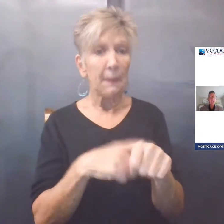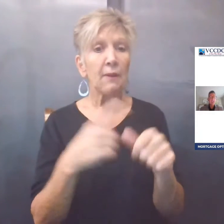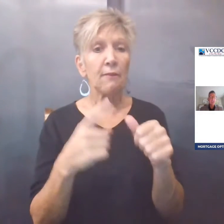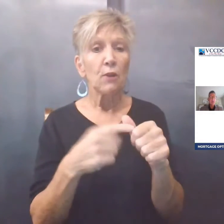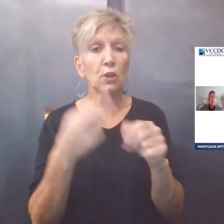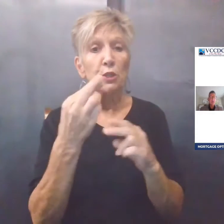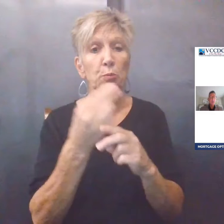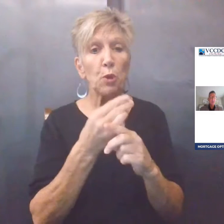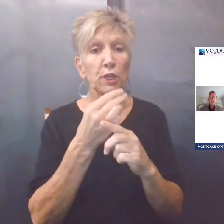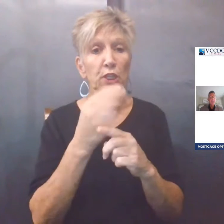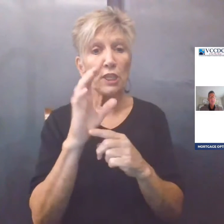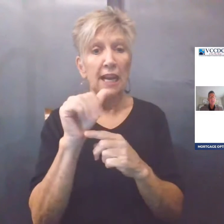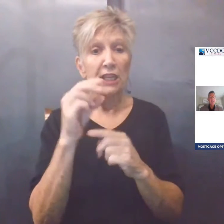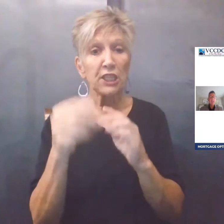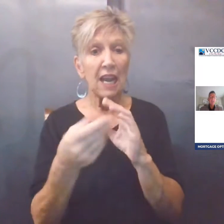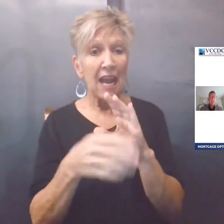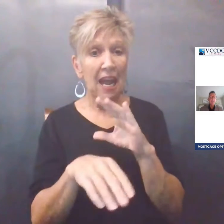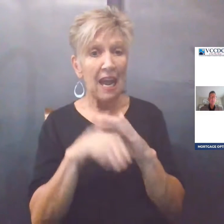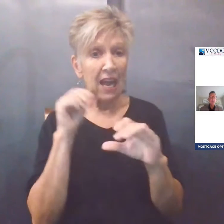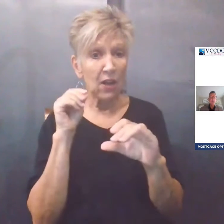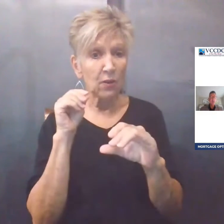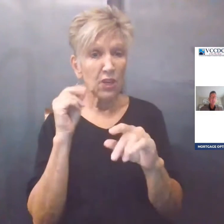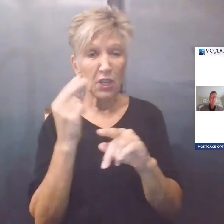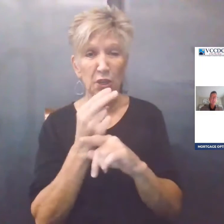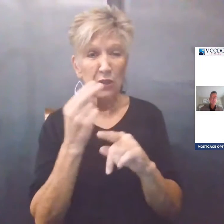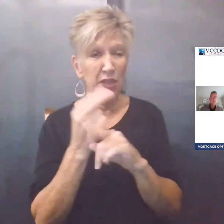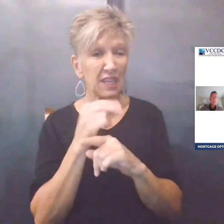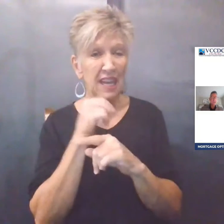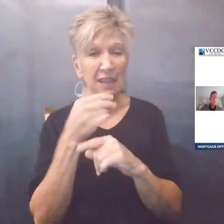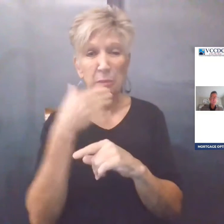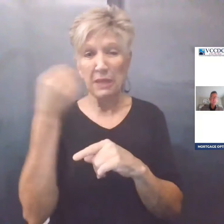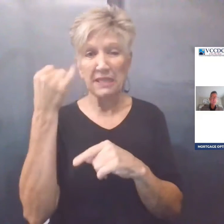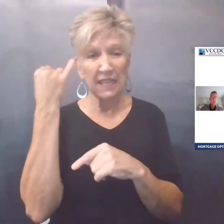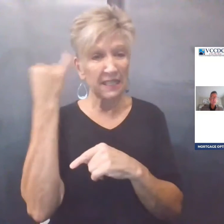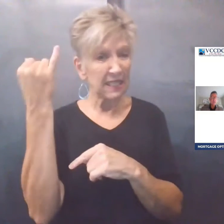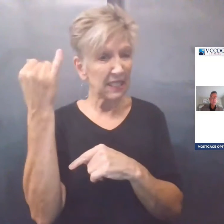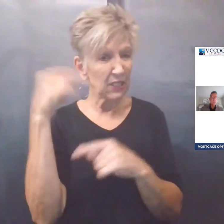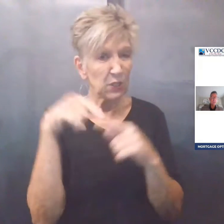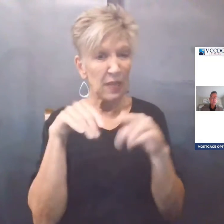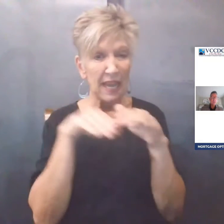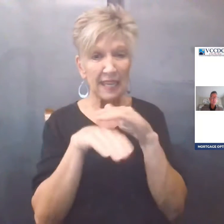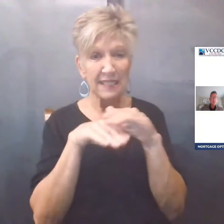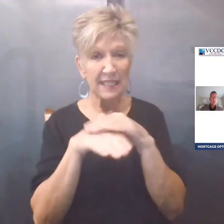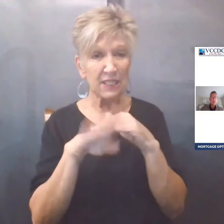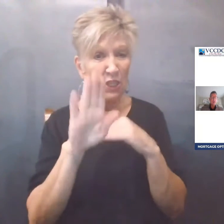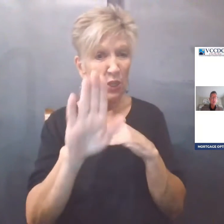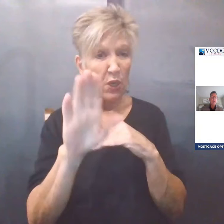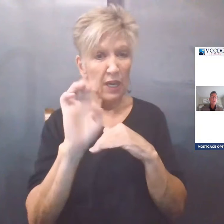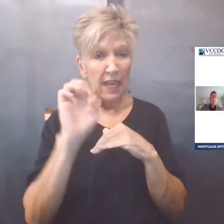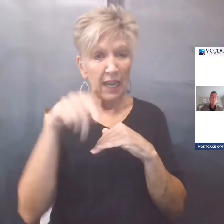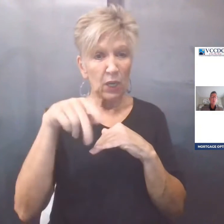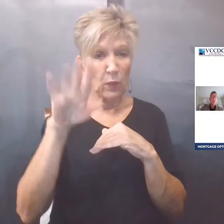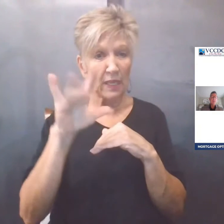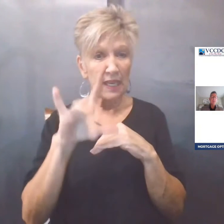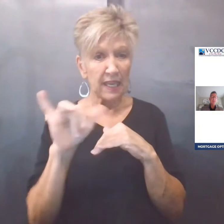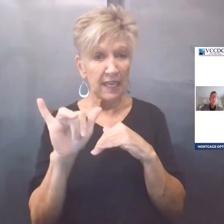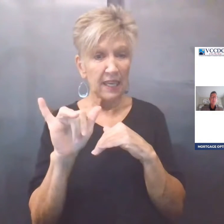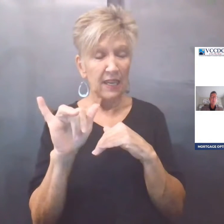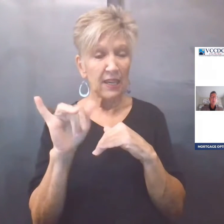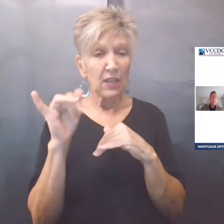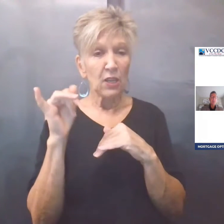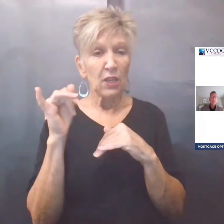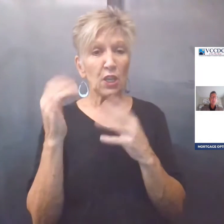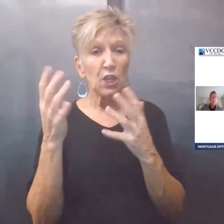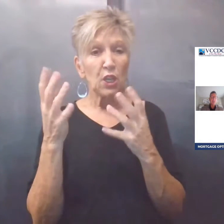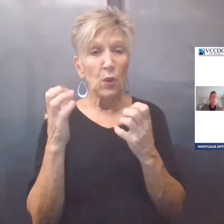mortgage cash out typically then isn't really the best solution to access your equity to where you would want to do